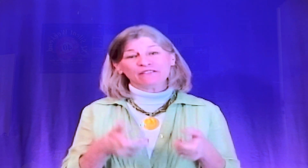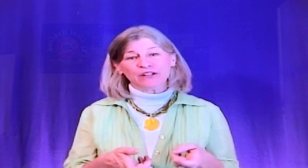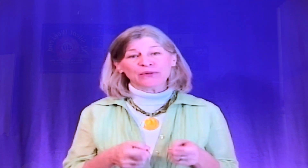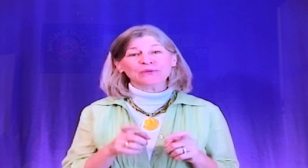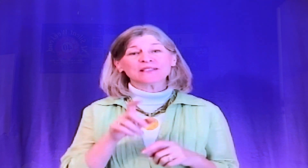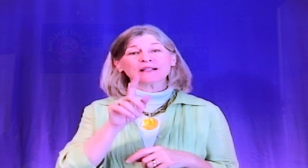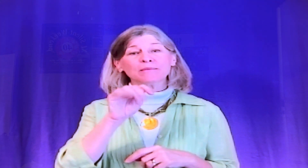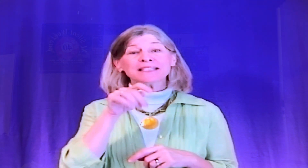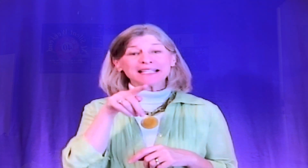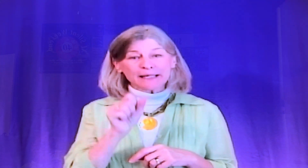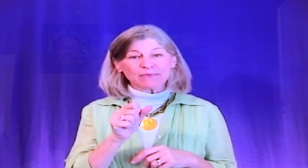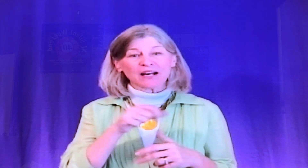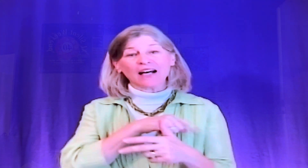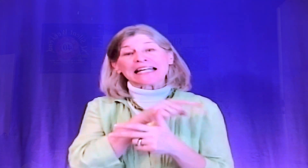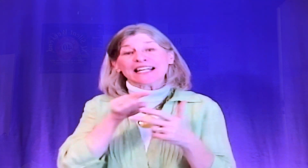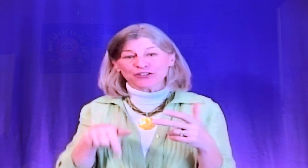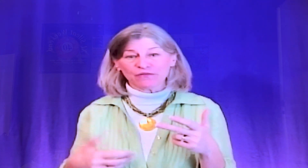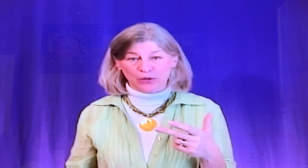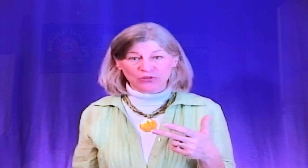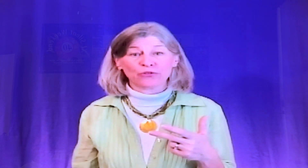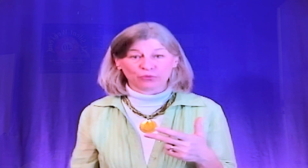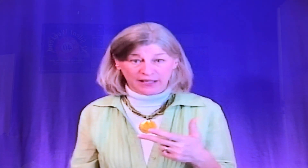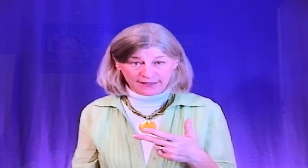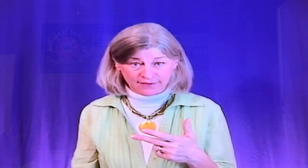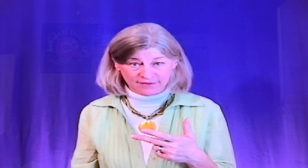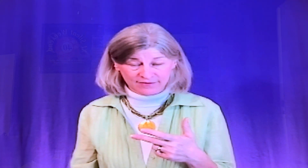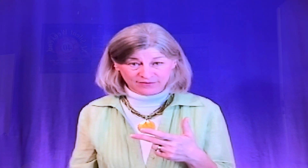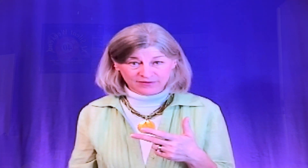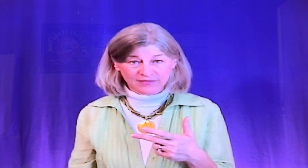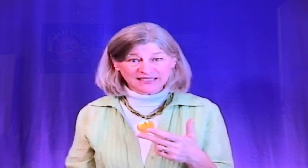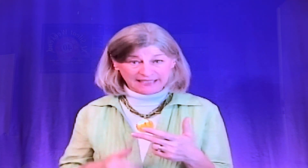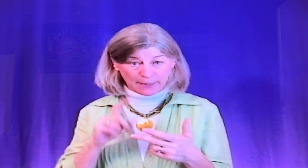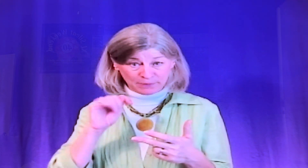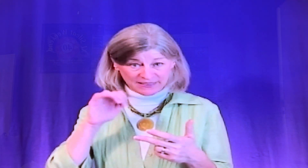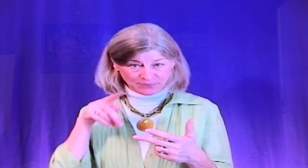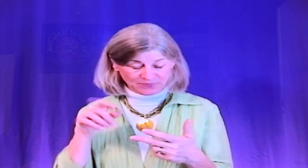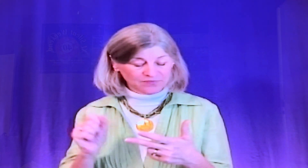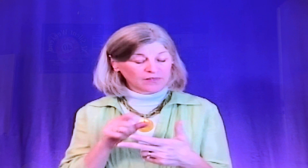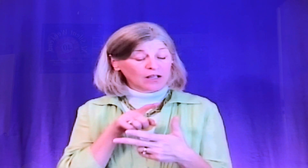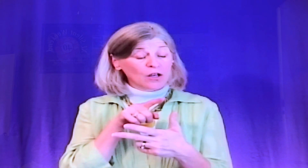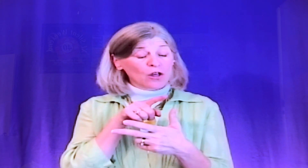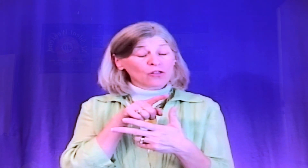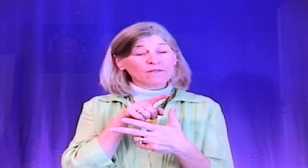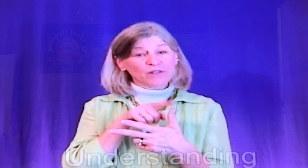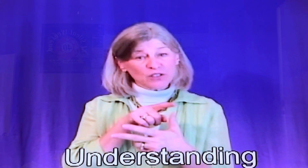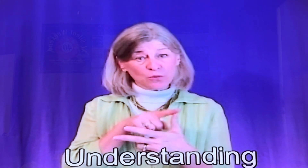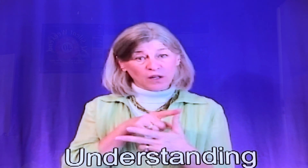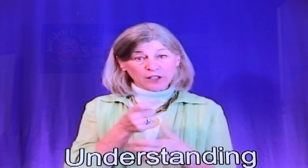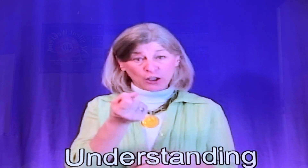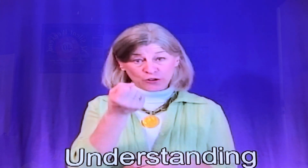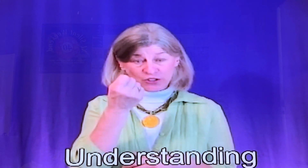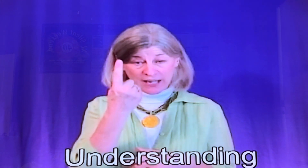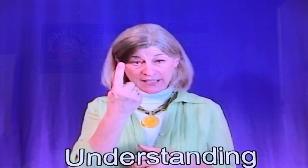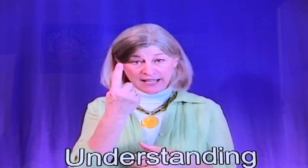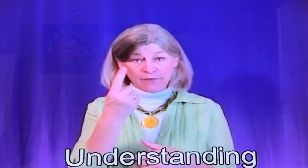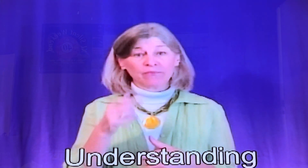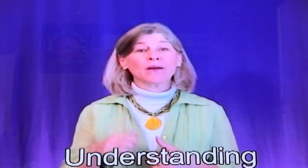you some tips on each of those 3 steps. The first one, understanding.